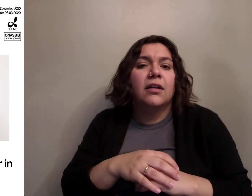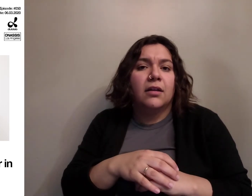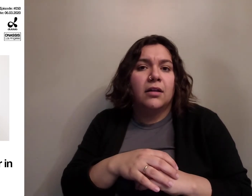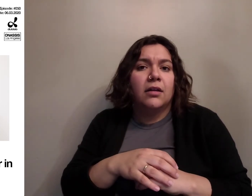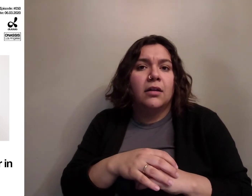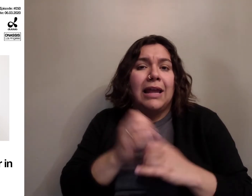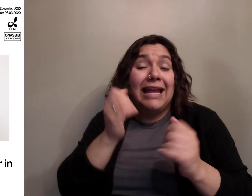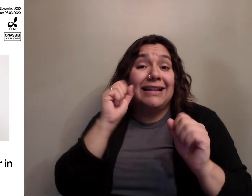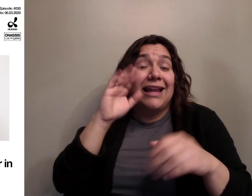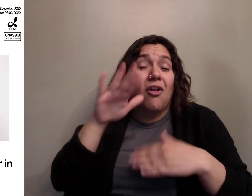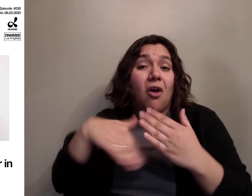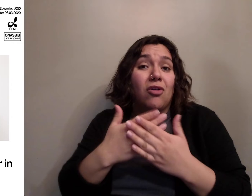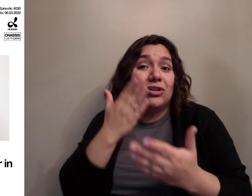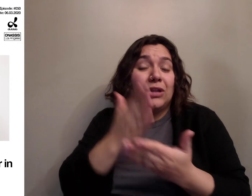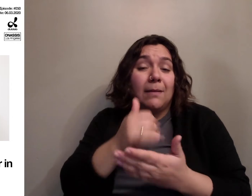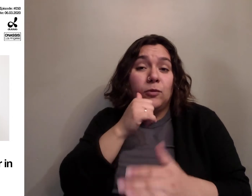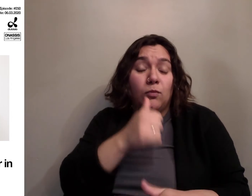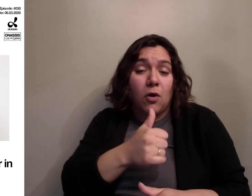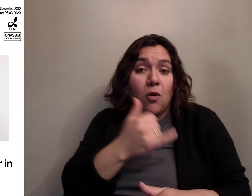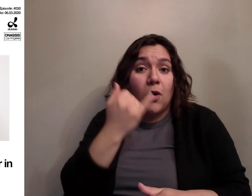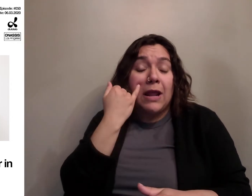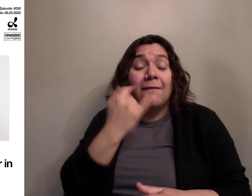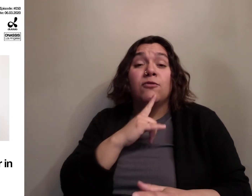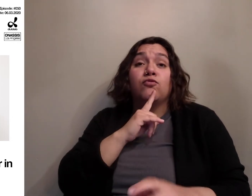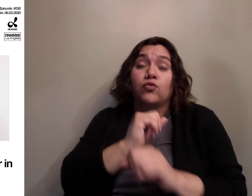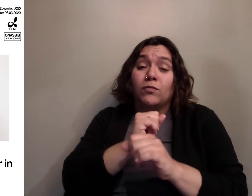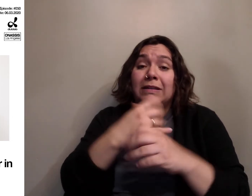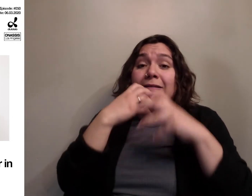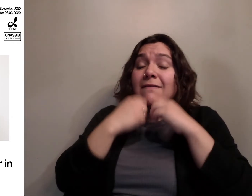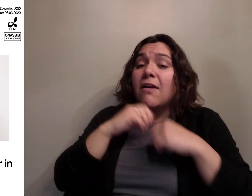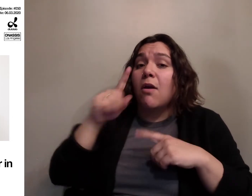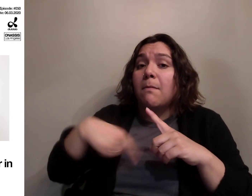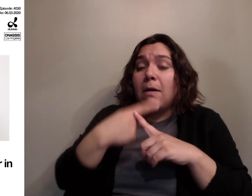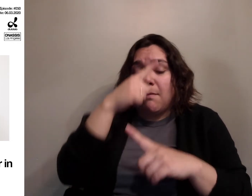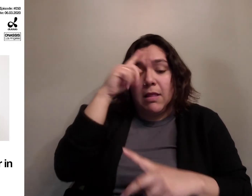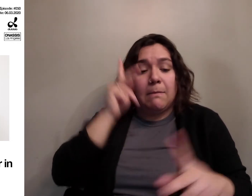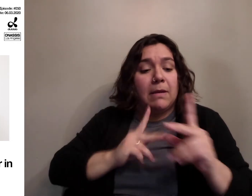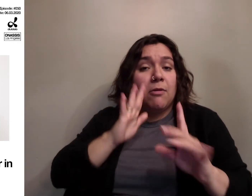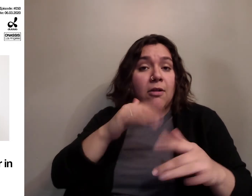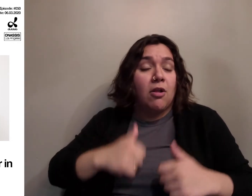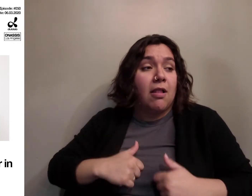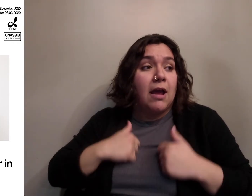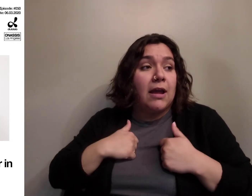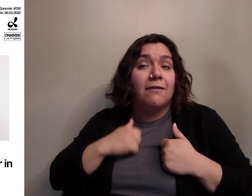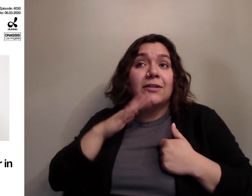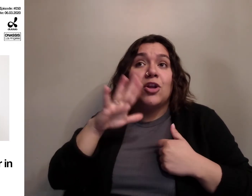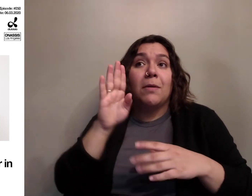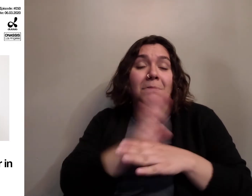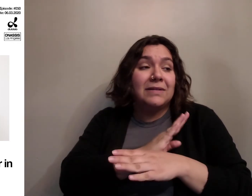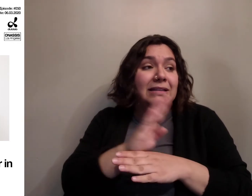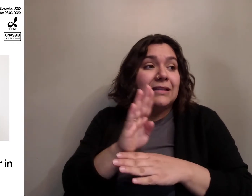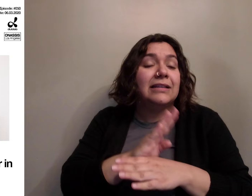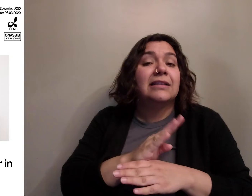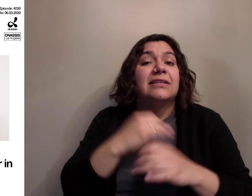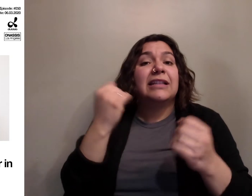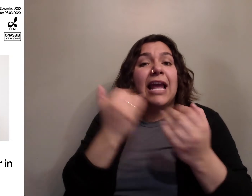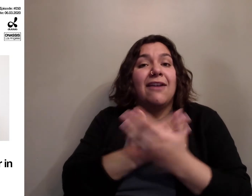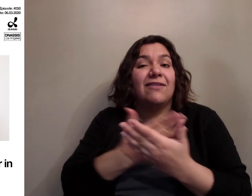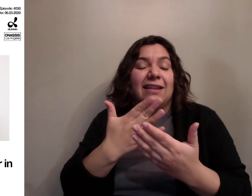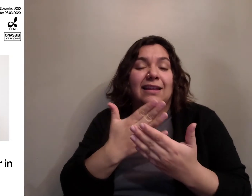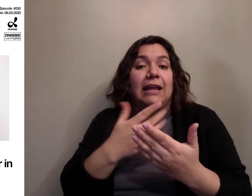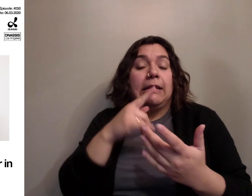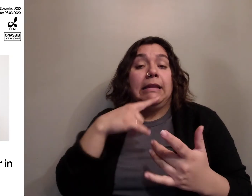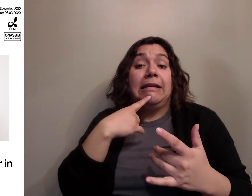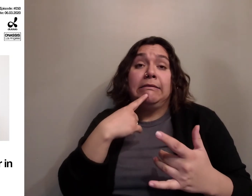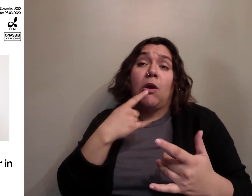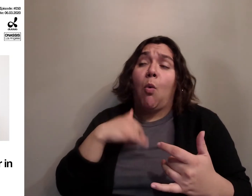this is pay attention, do something, change. And this could all stop tomorrow. If they really cared about Black people and their